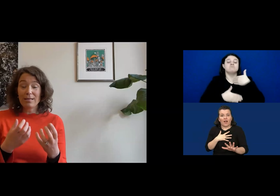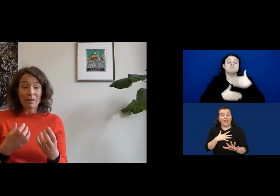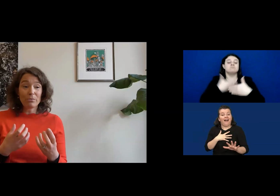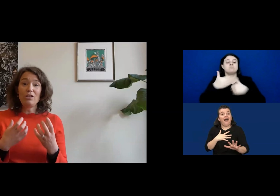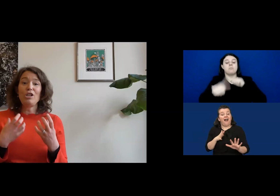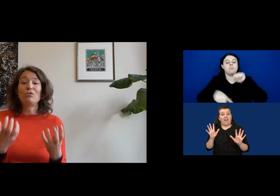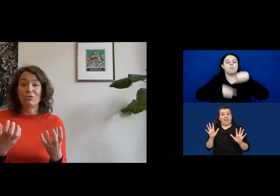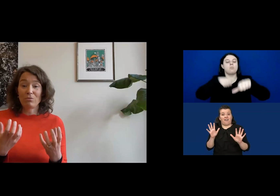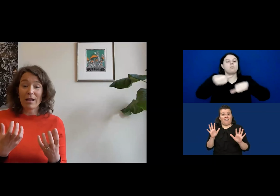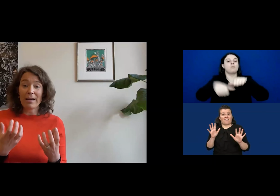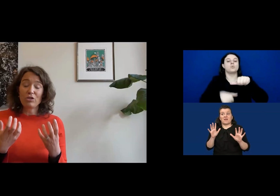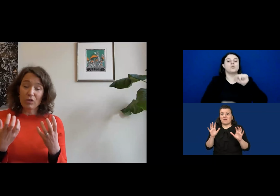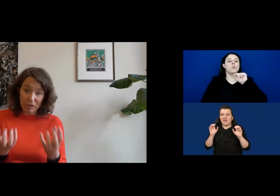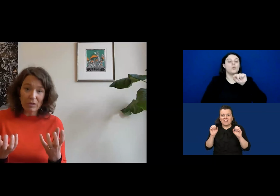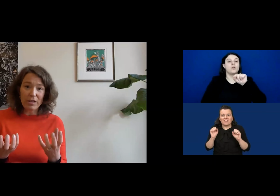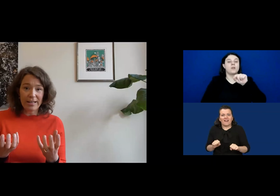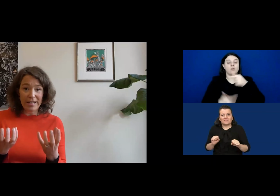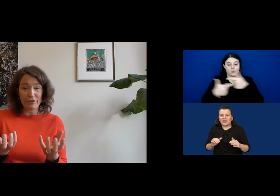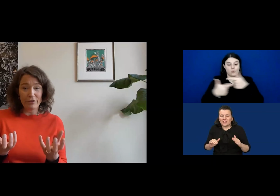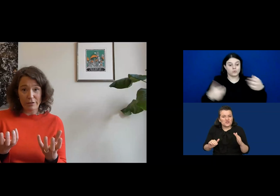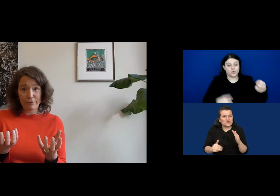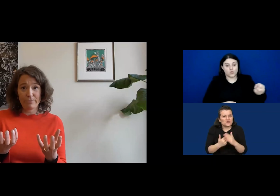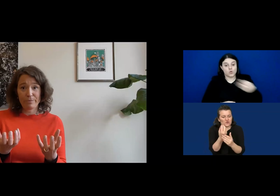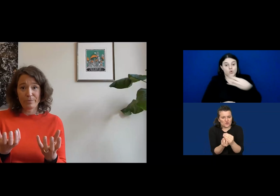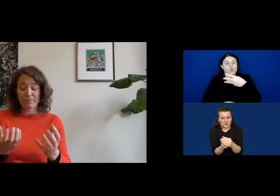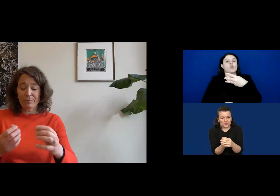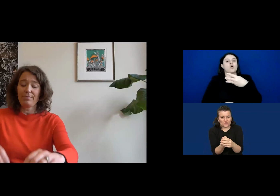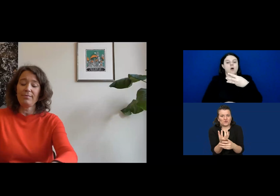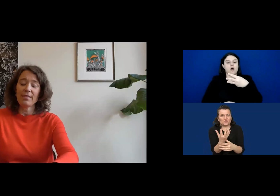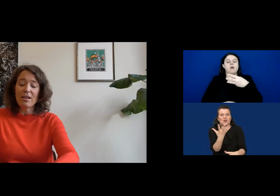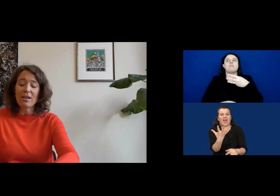be something new and truly innovative.